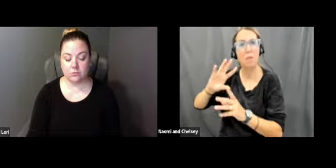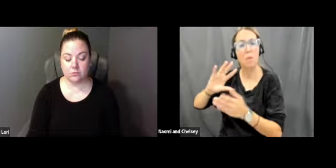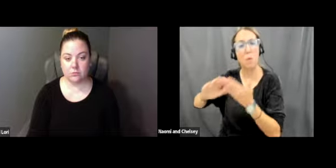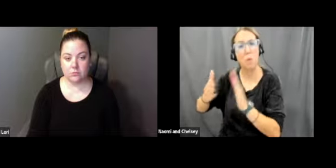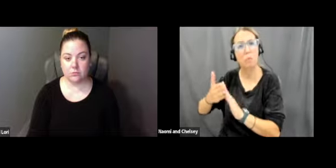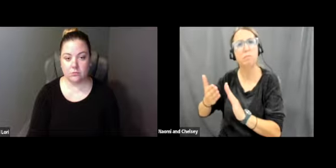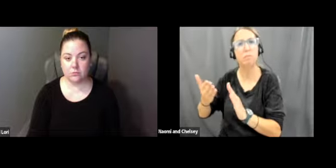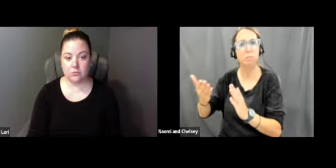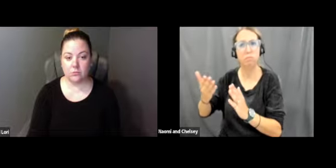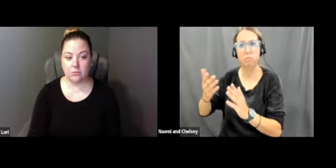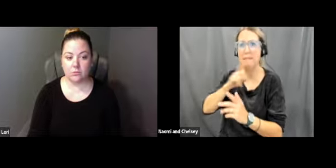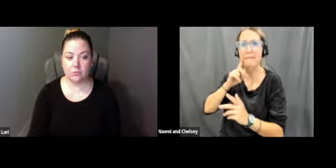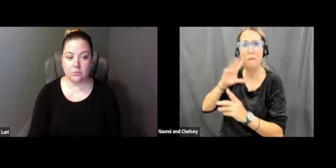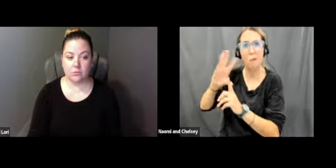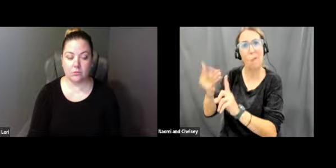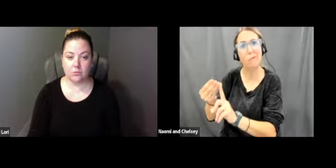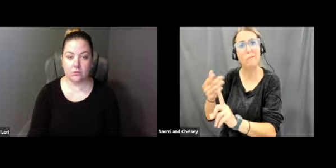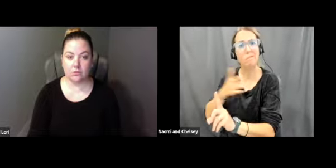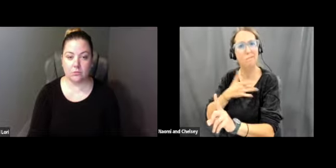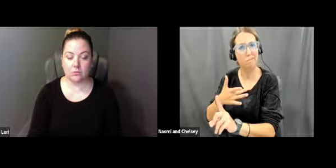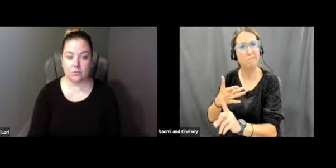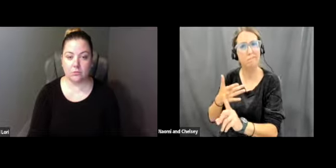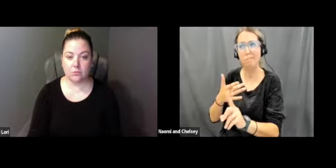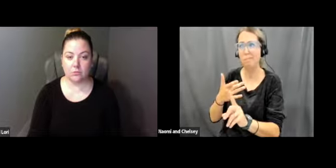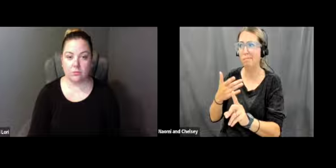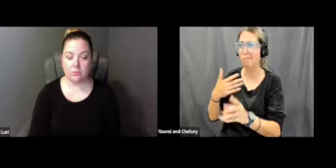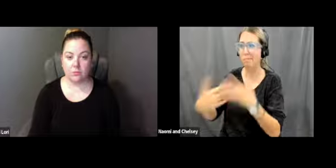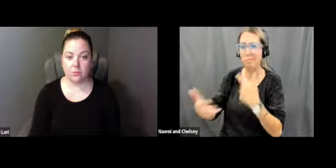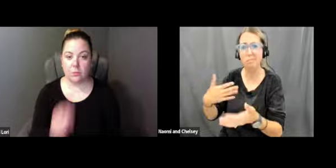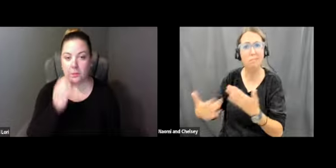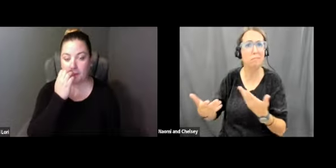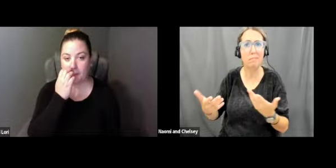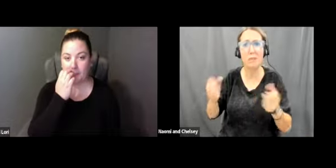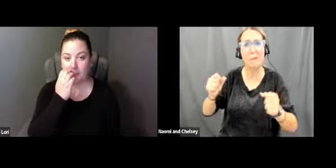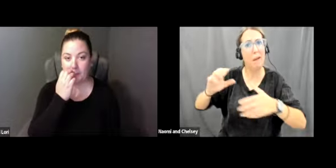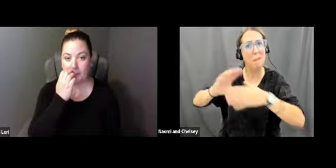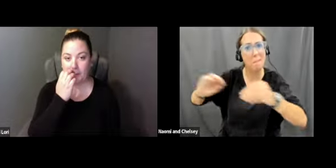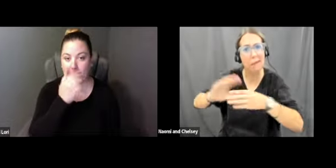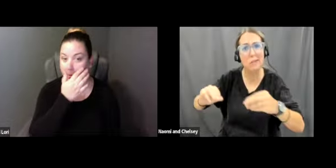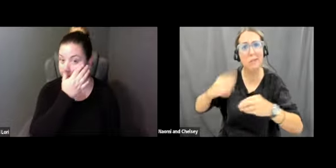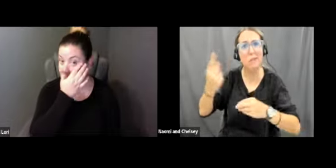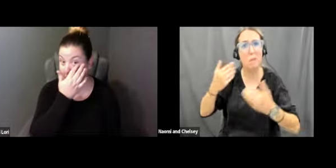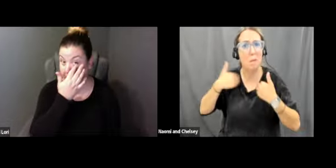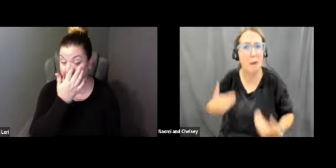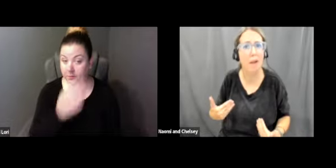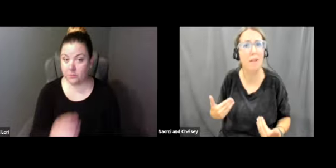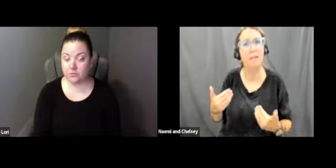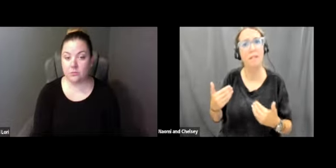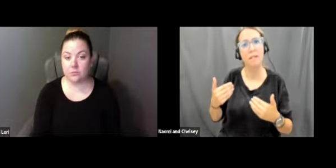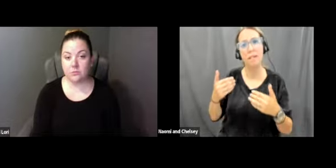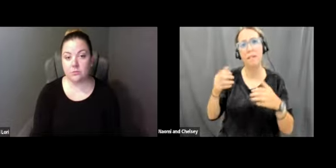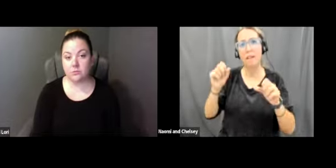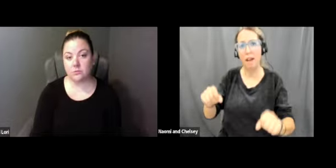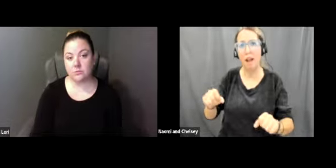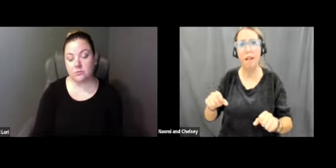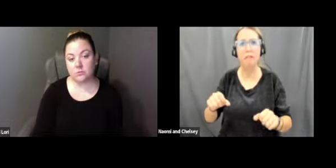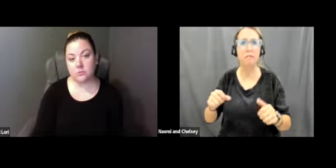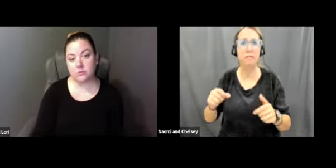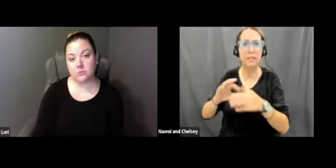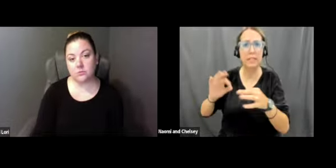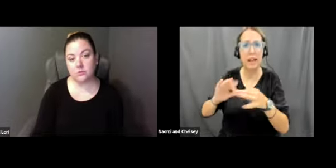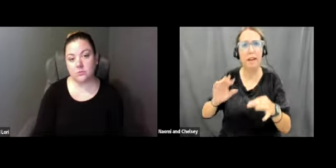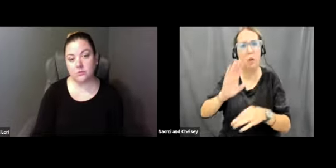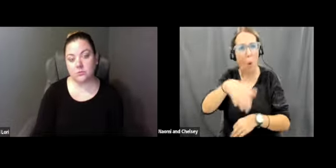see it, you can talk about it. That's kind of the rule. And so it's totally normal for someone to be like, wow, are you okay? You look